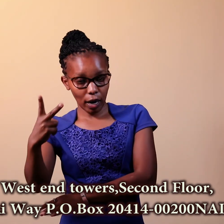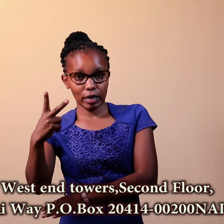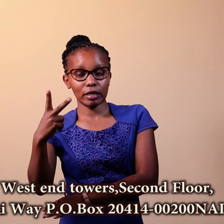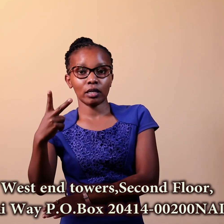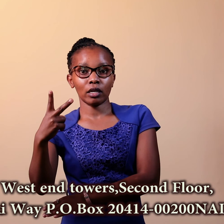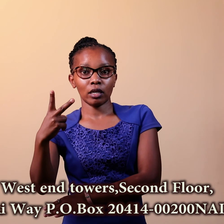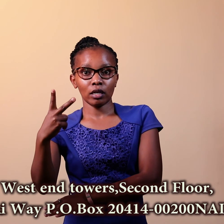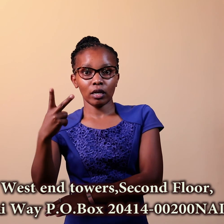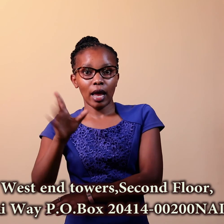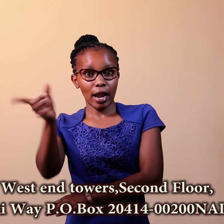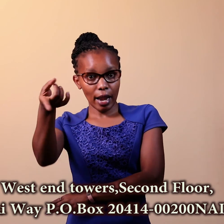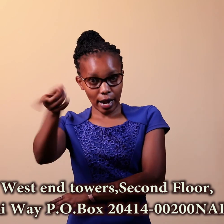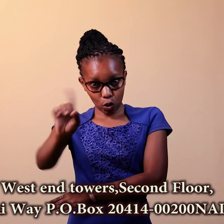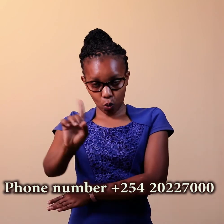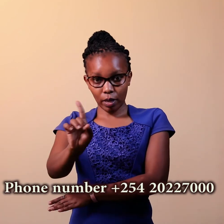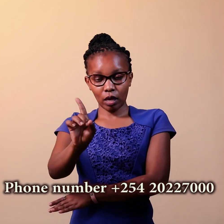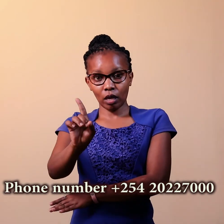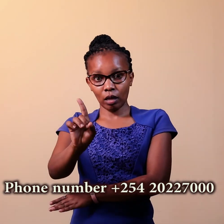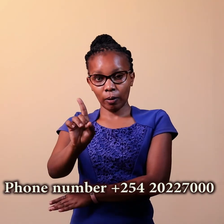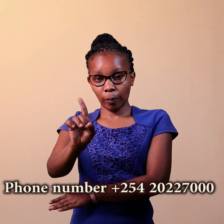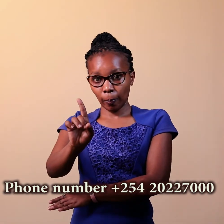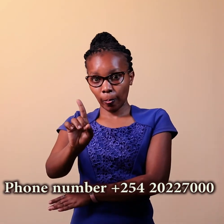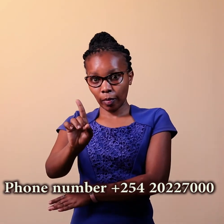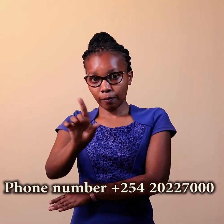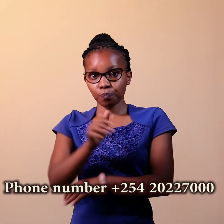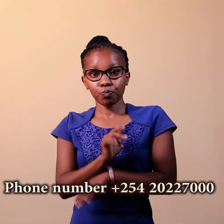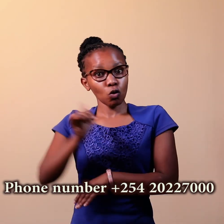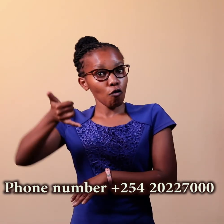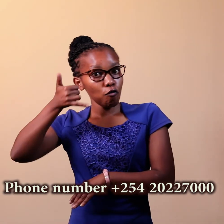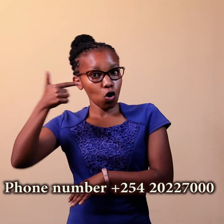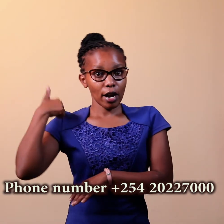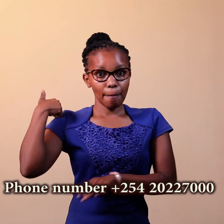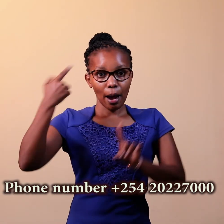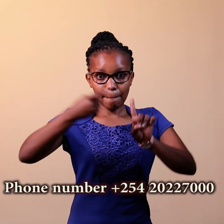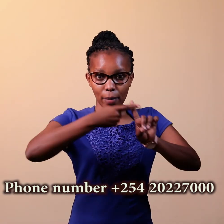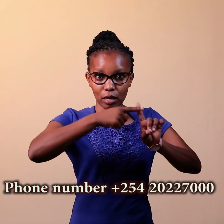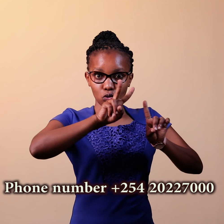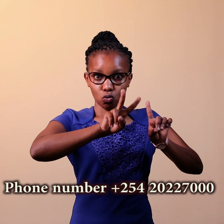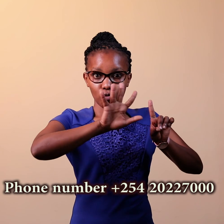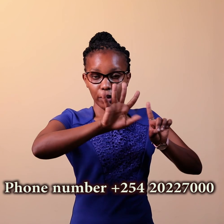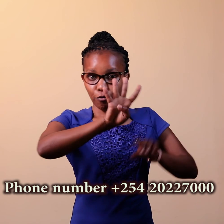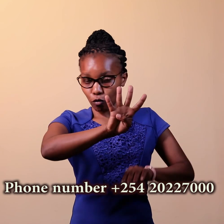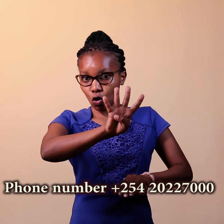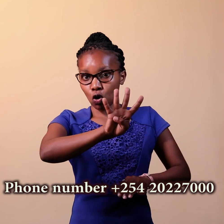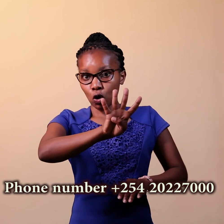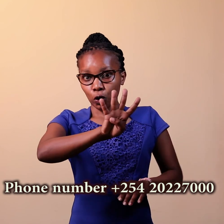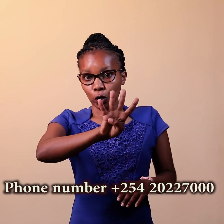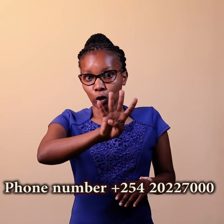Nairobi. Phone Number. Plus. 254. 20.